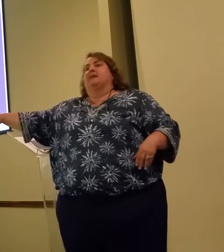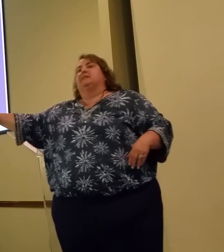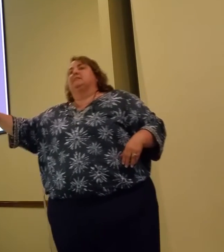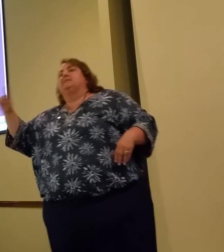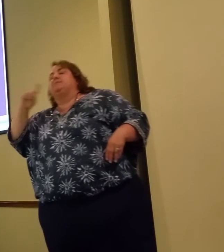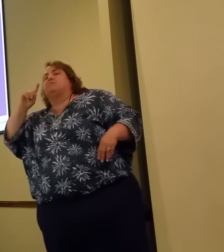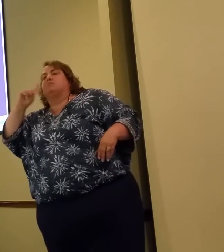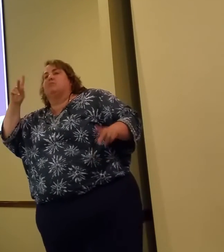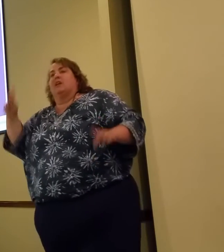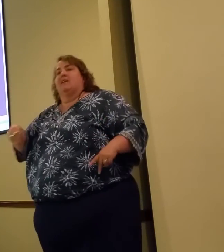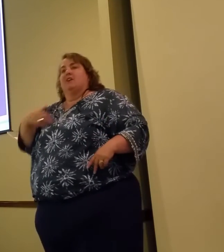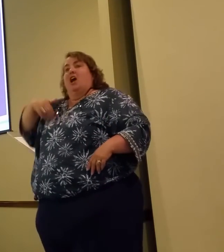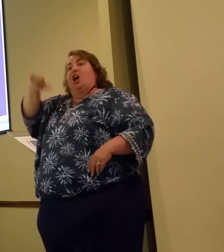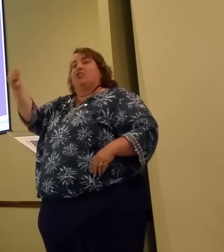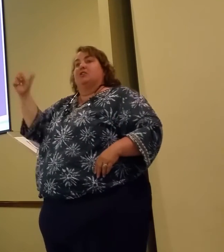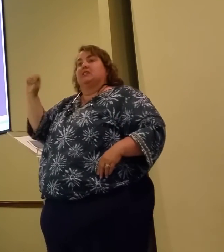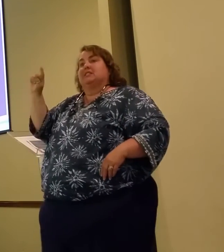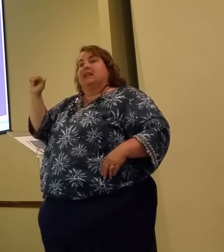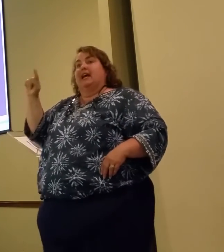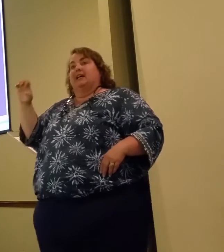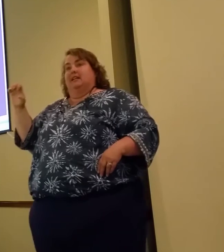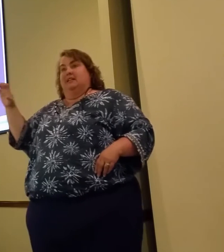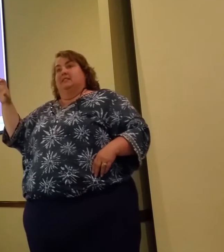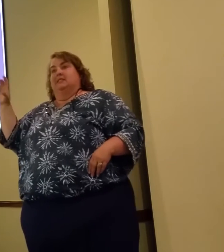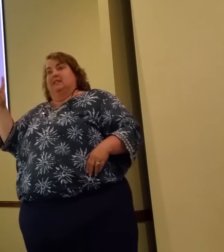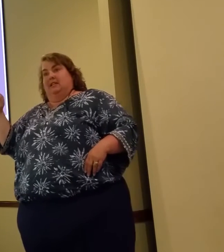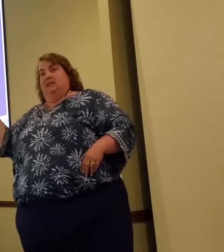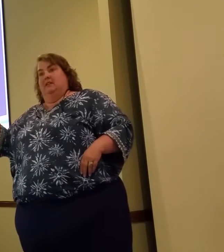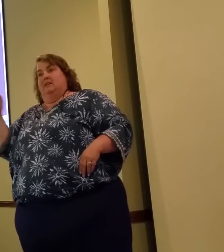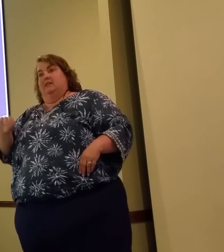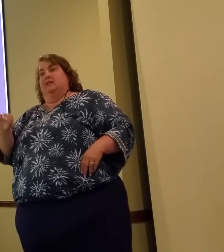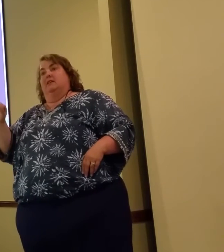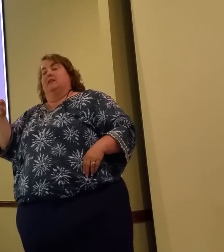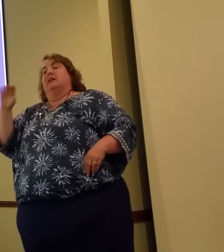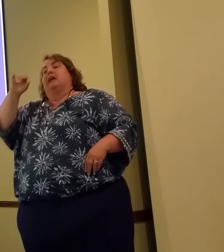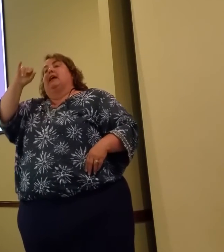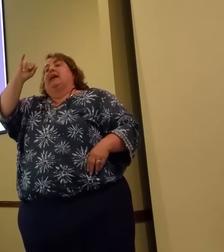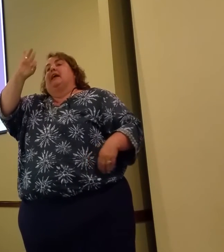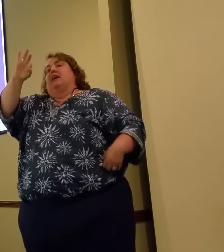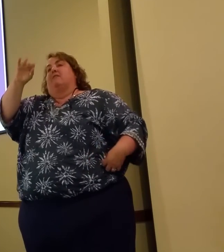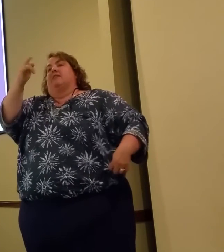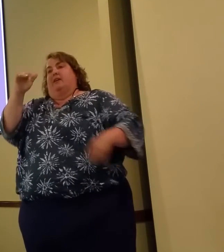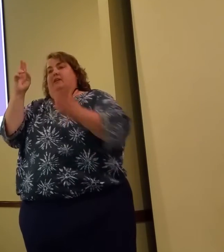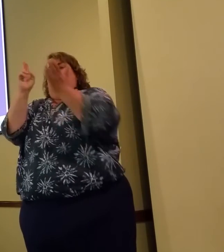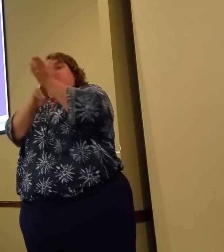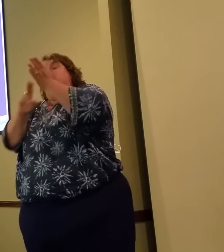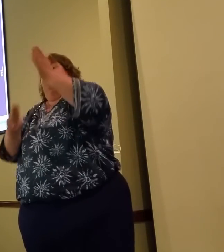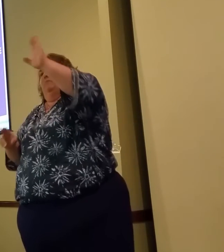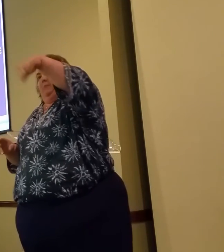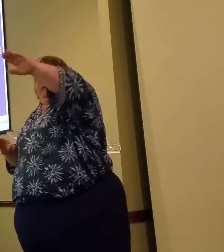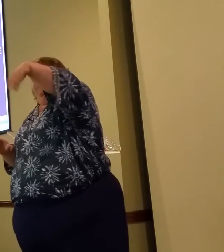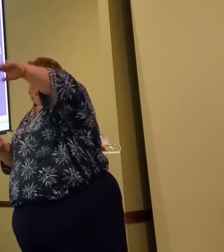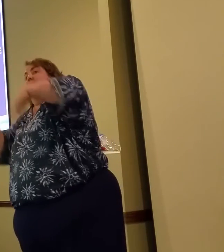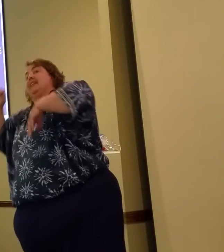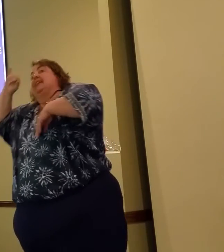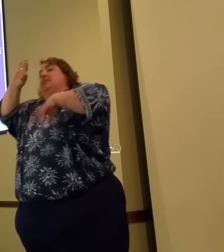What about a deaf person living in another state can get a CDI and they move to Kentucky? Will Kentucky honor that if they get certification in another